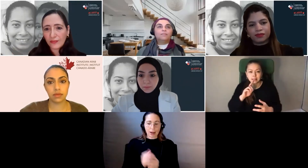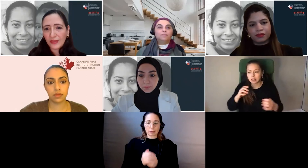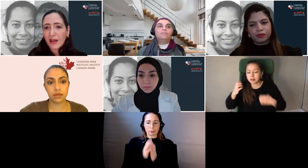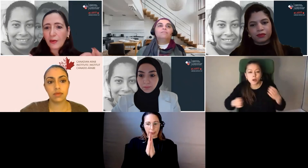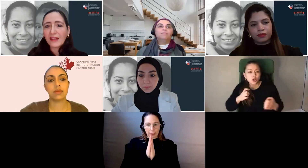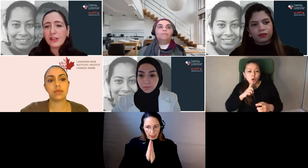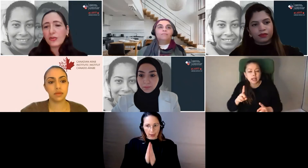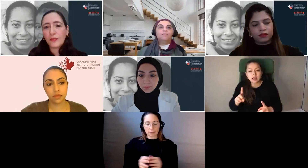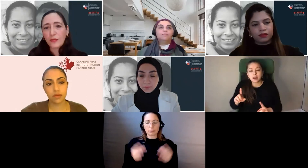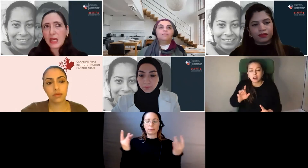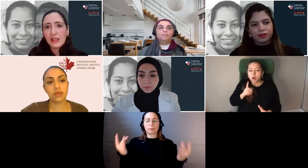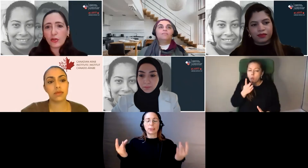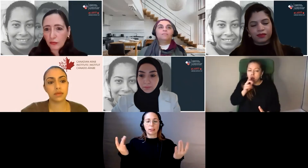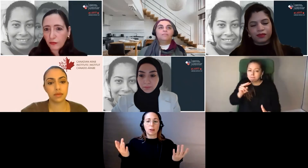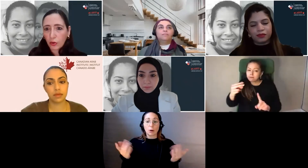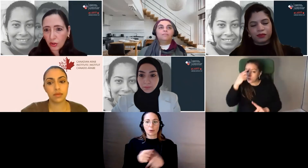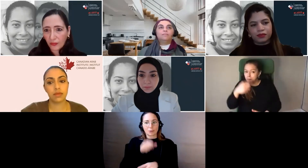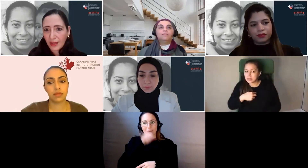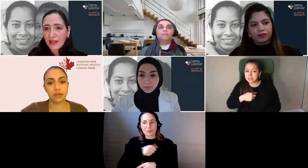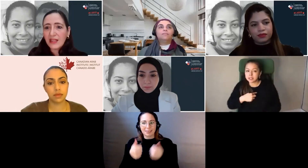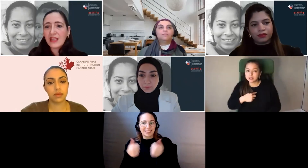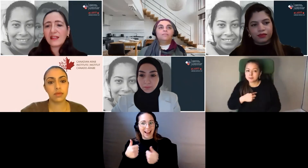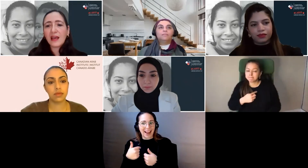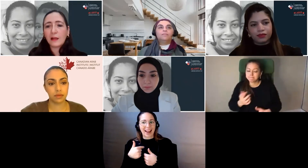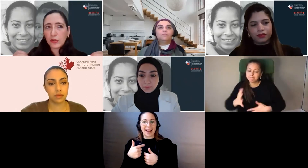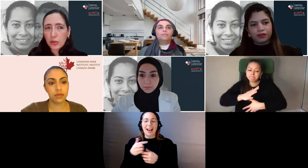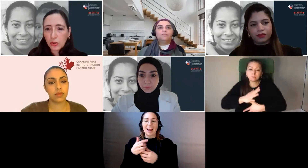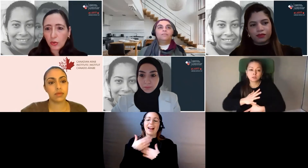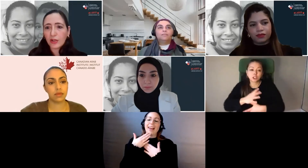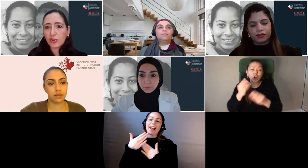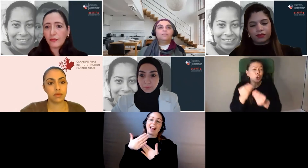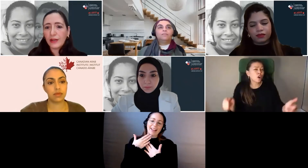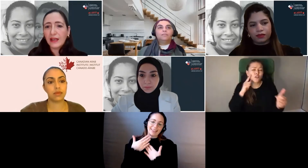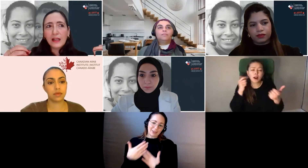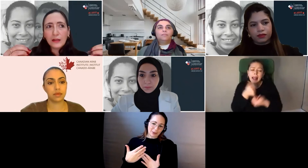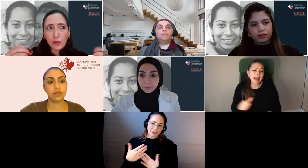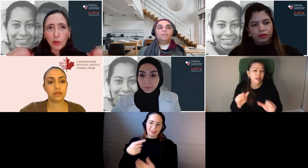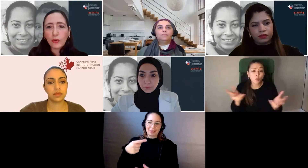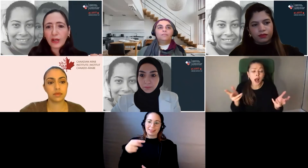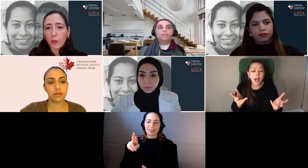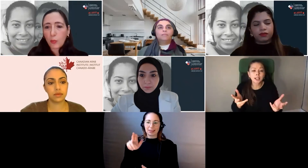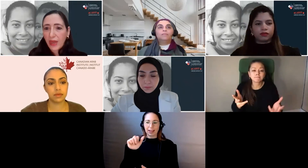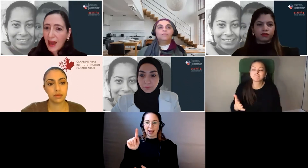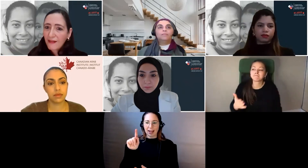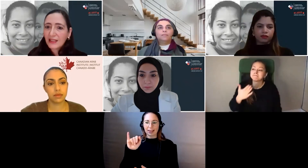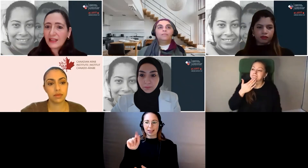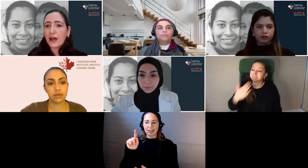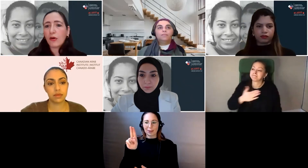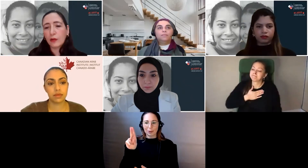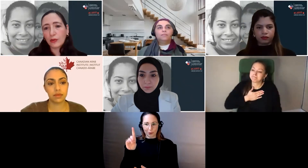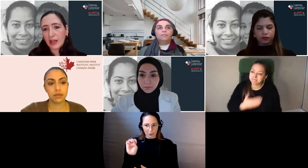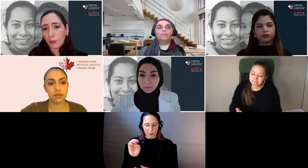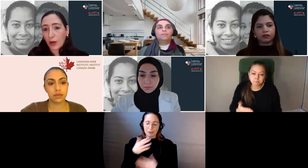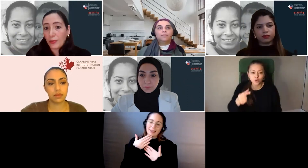gratitude. Gratitude for me is cure for all. And this helps so much if we, look at what we have